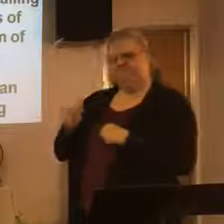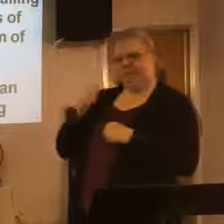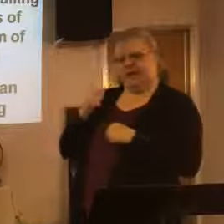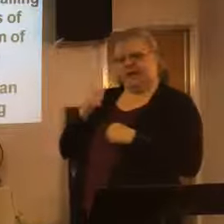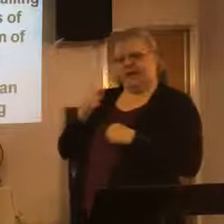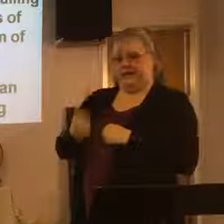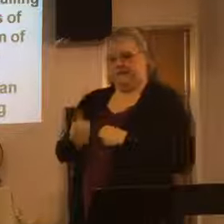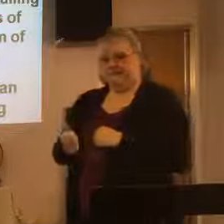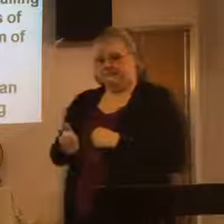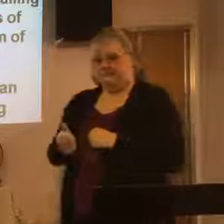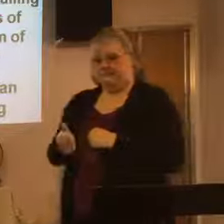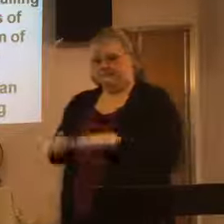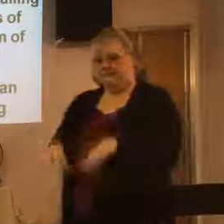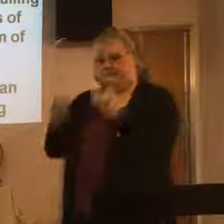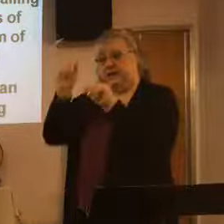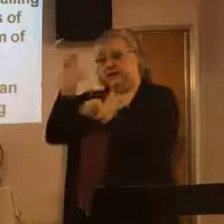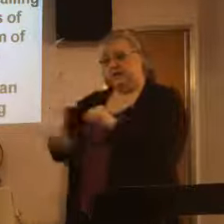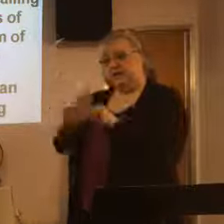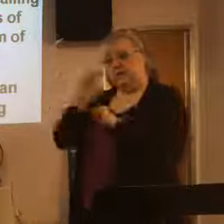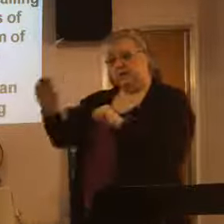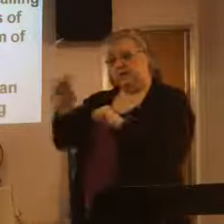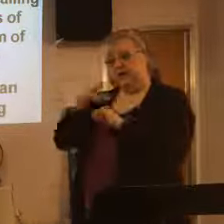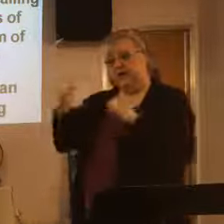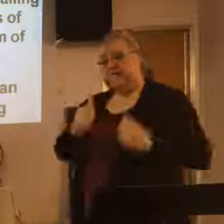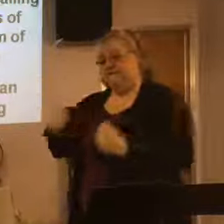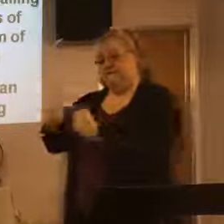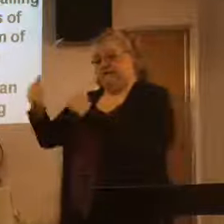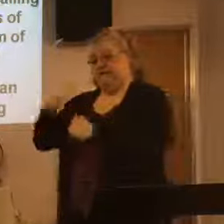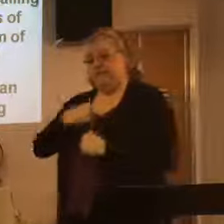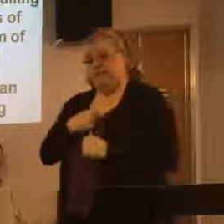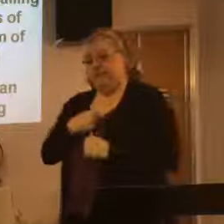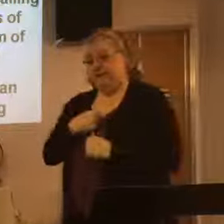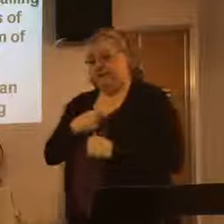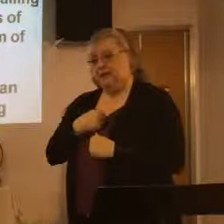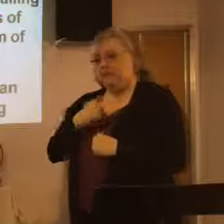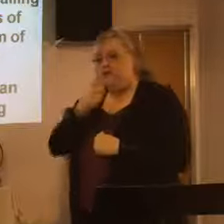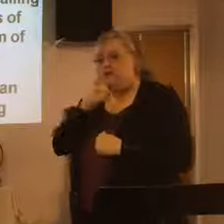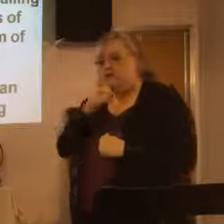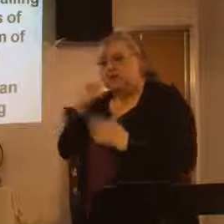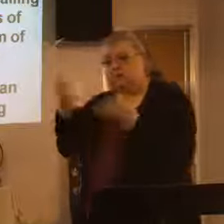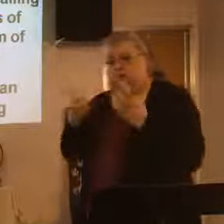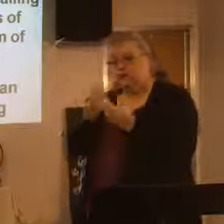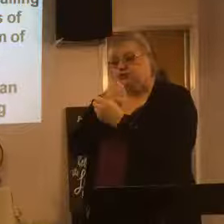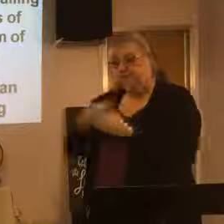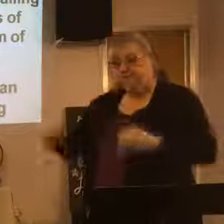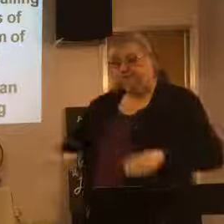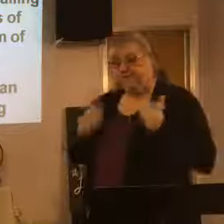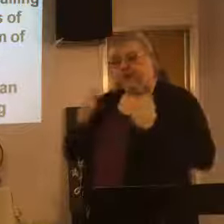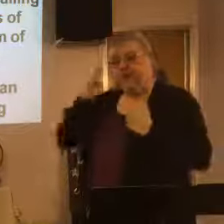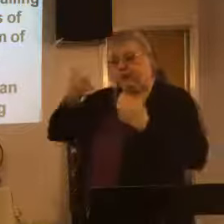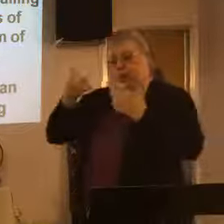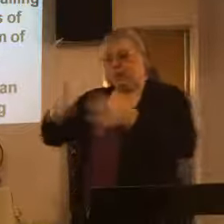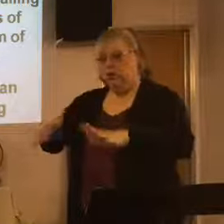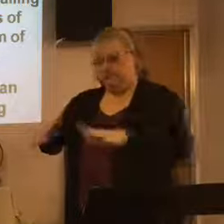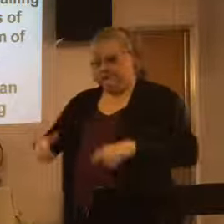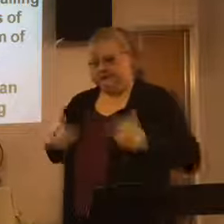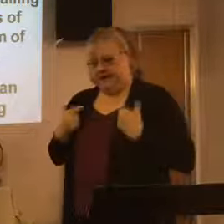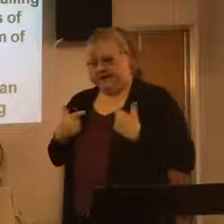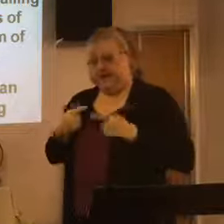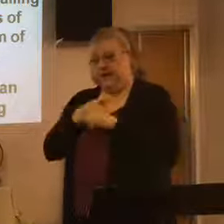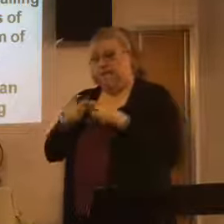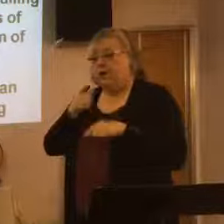himself, take up his cross, and follow me. For whoever wants to save his life will lose it, but